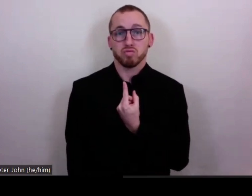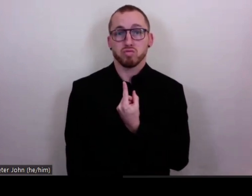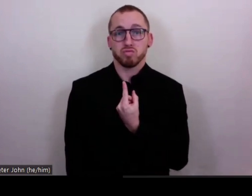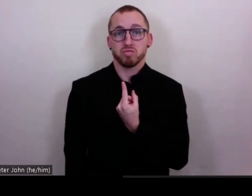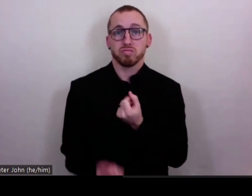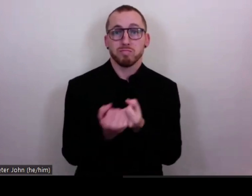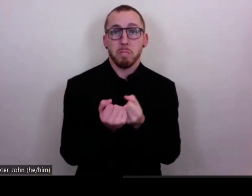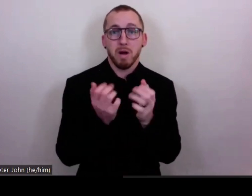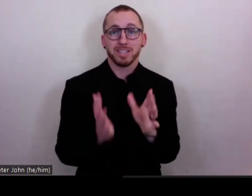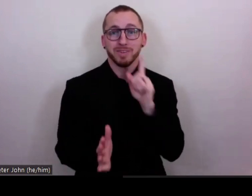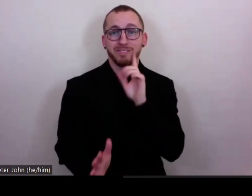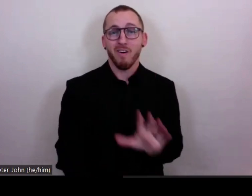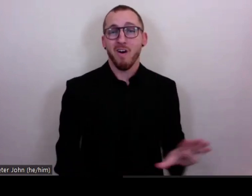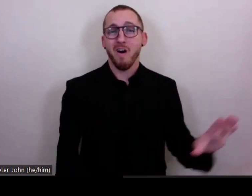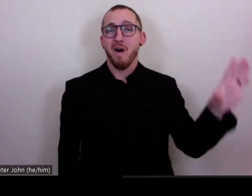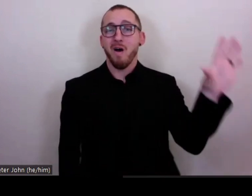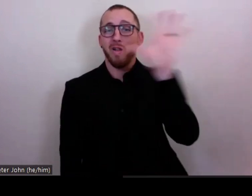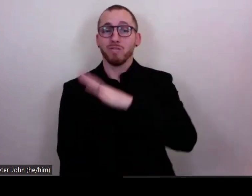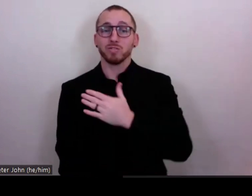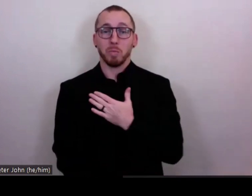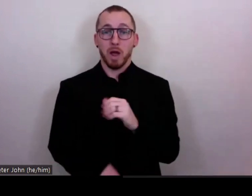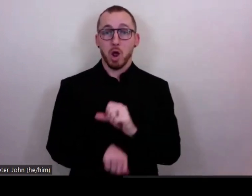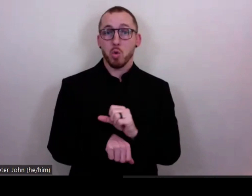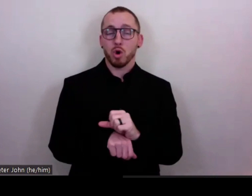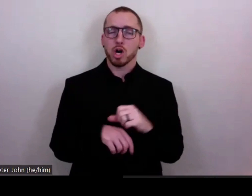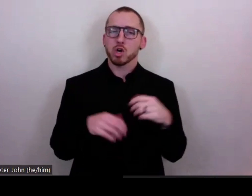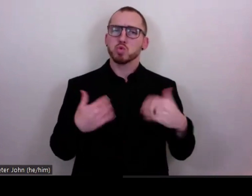my work is pretty much cut out for me.